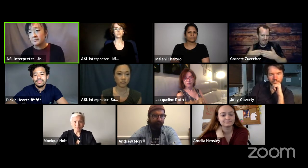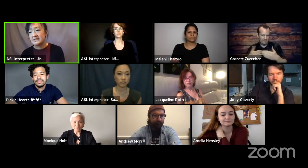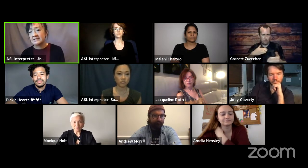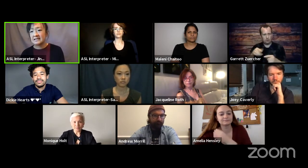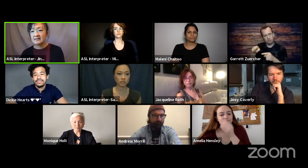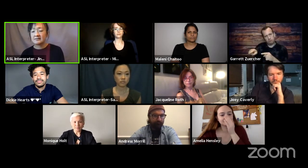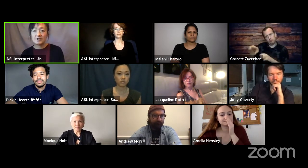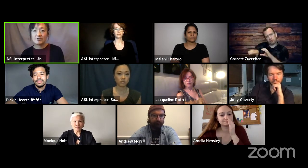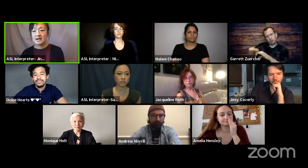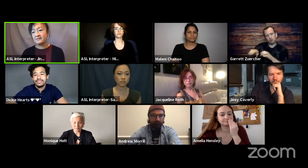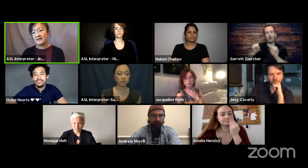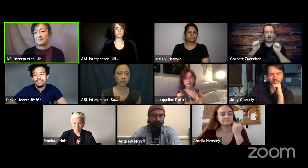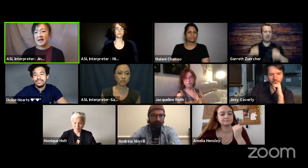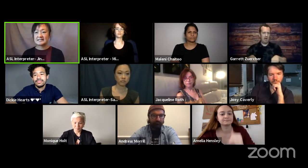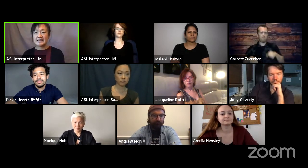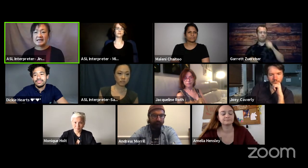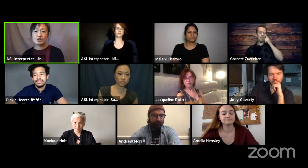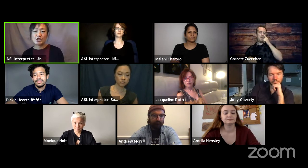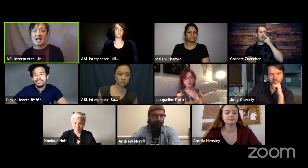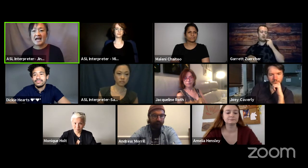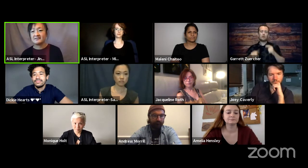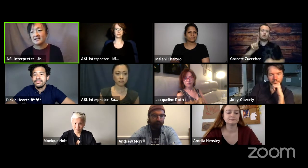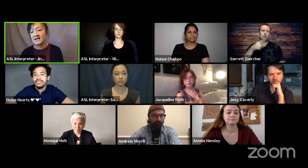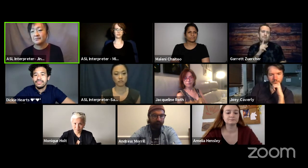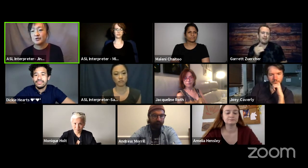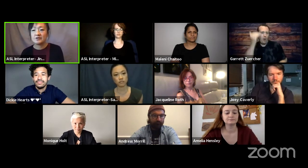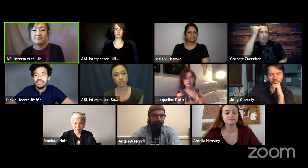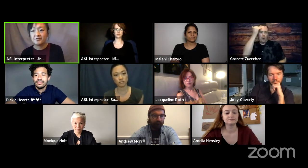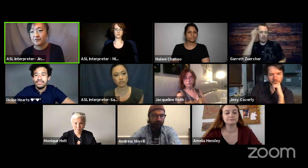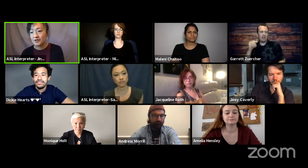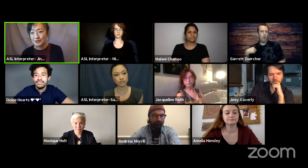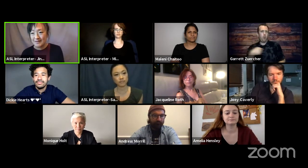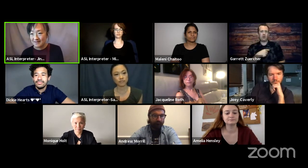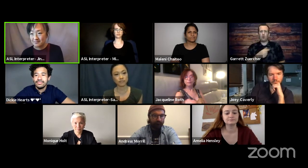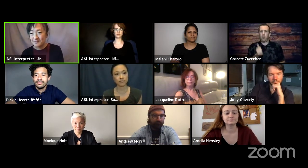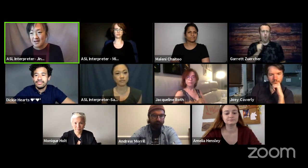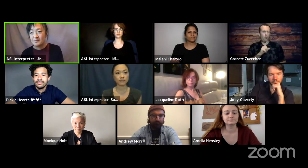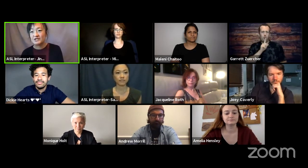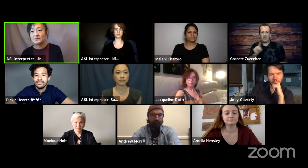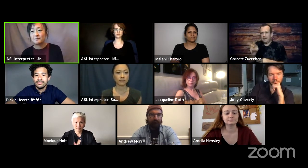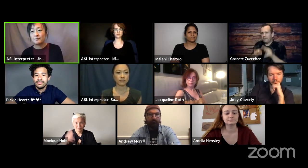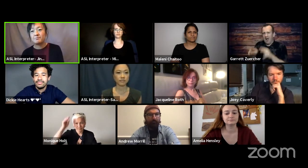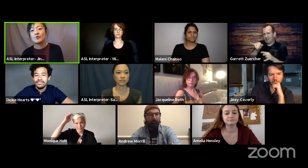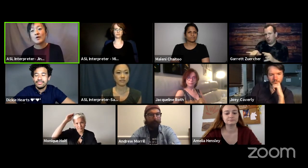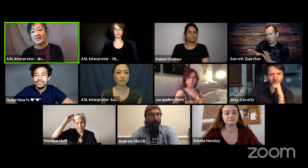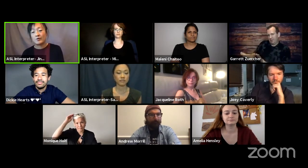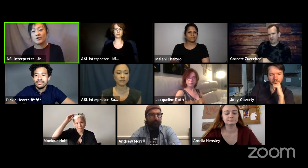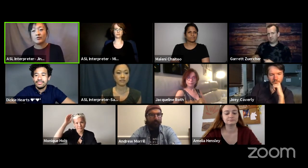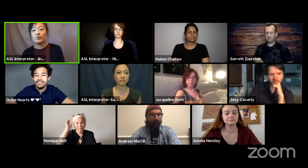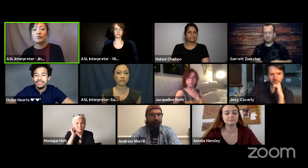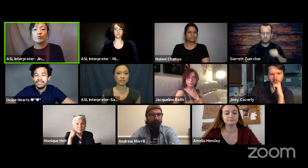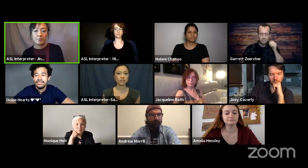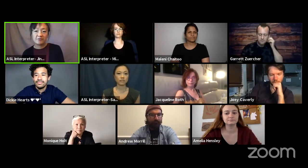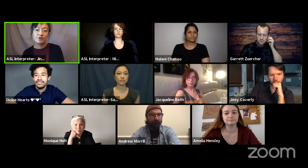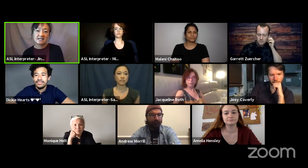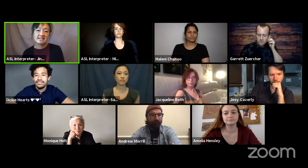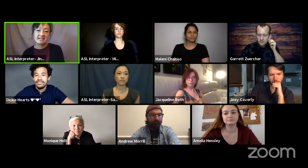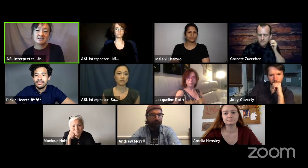it's kind of like a backstage chat. You can feel free to do that, but just be aware that we won't be fully attending to that